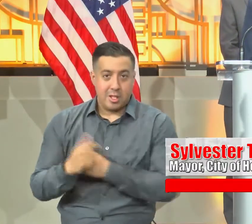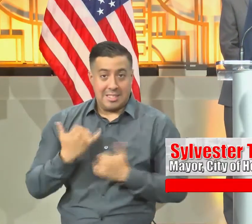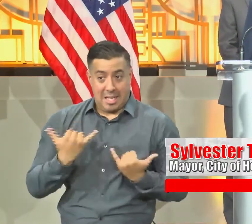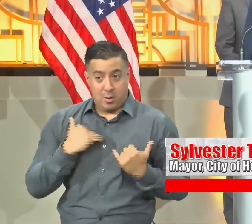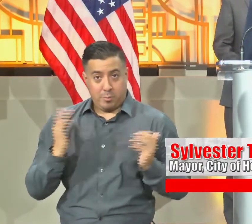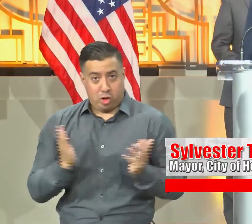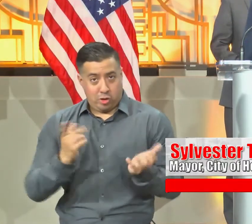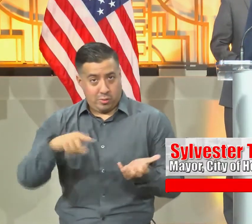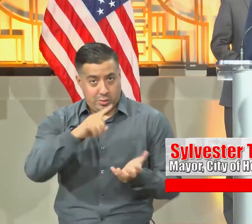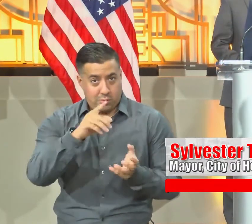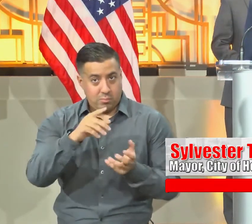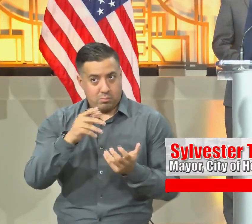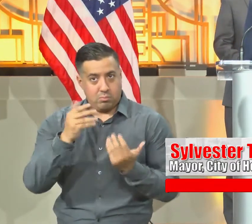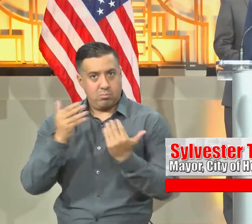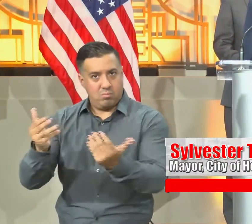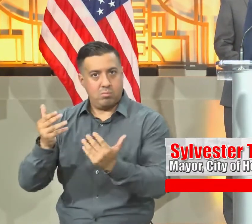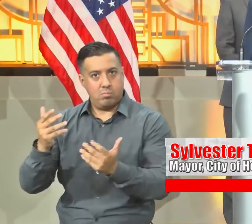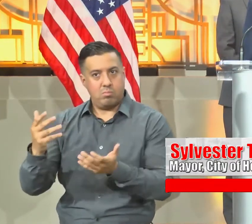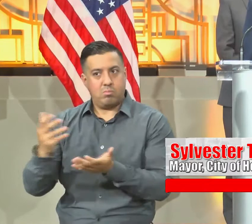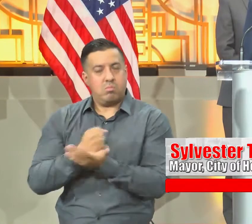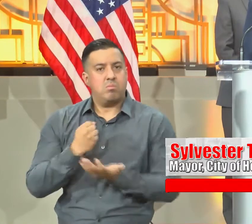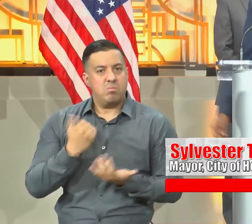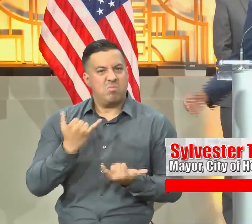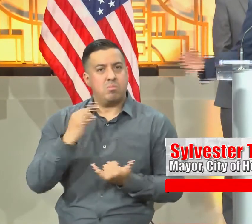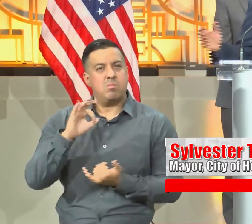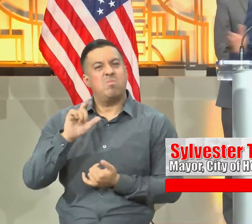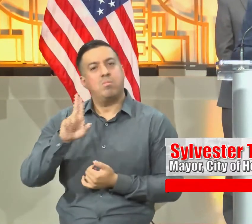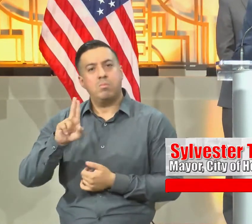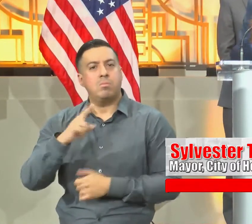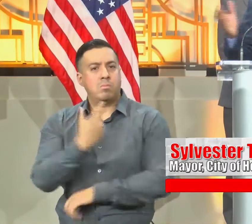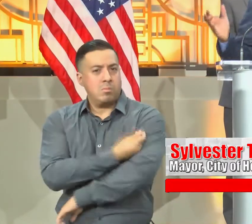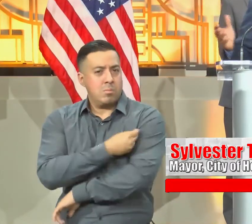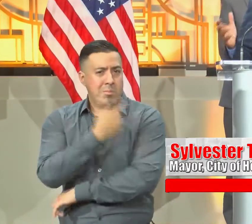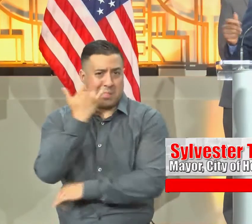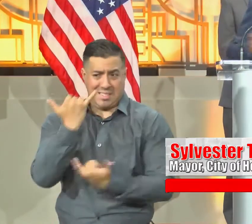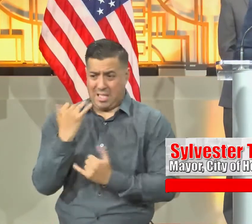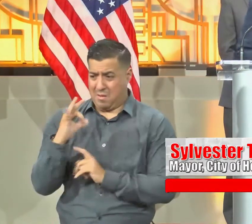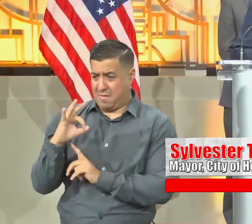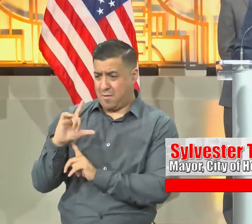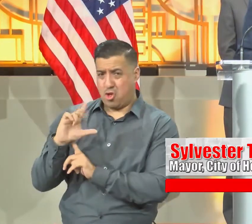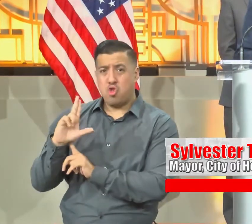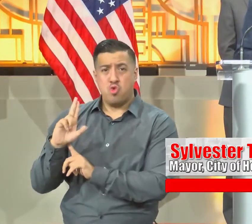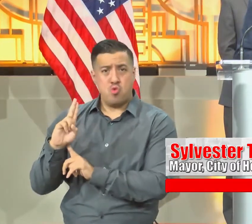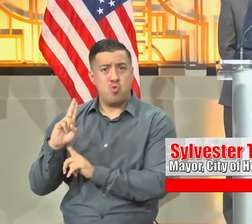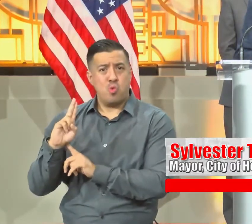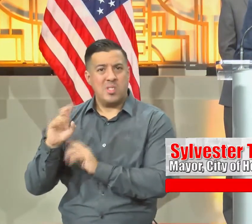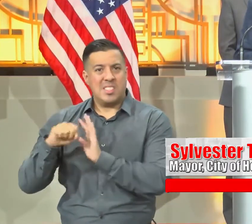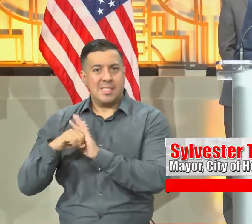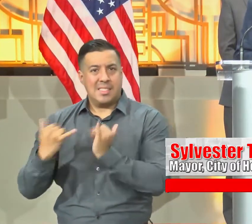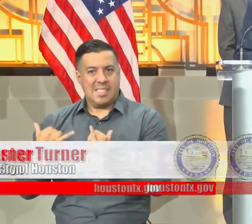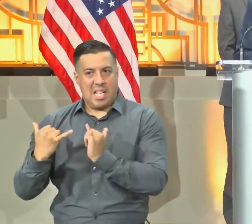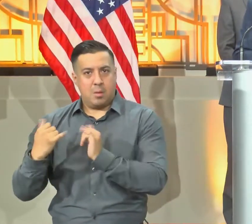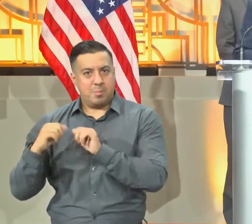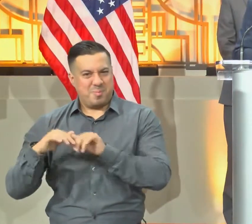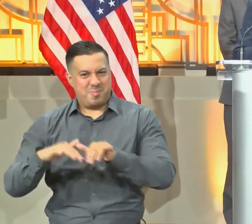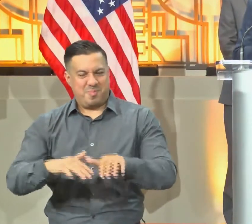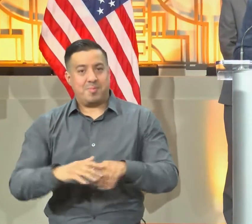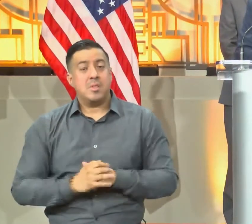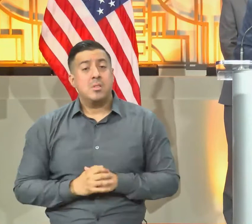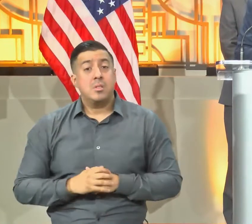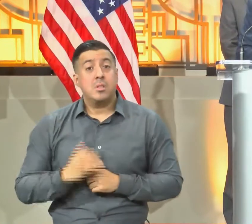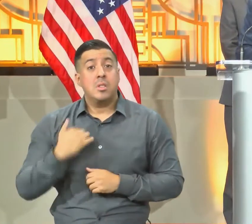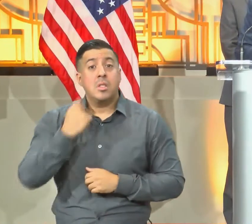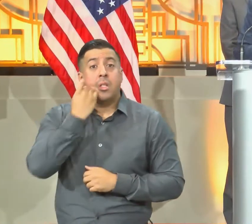you to get you a flu shot, okay? Because we're getting, flu season. And then I went and